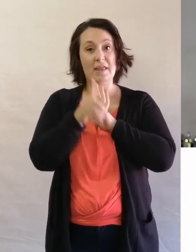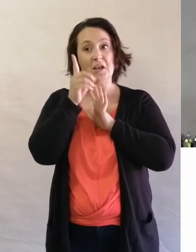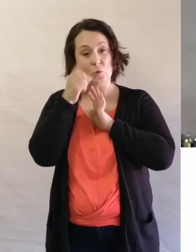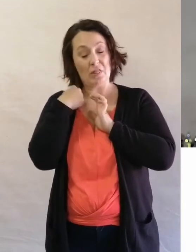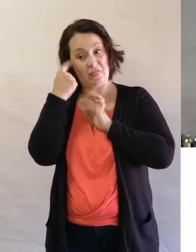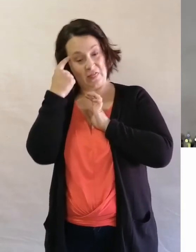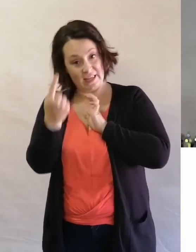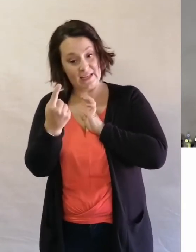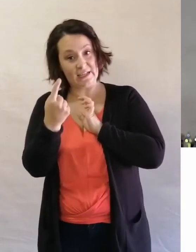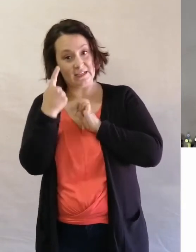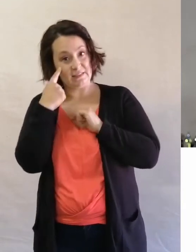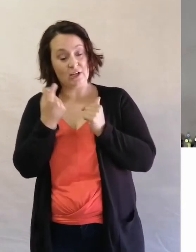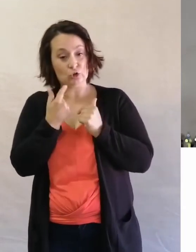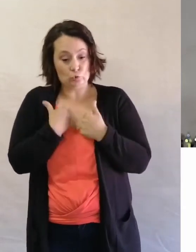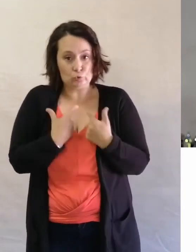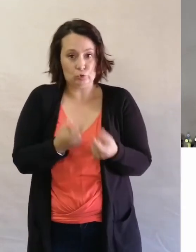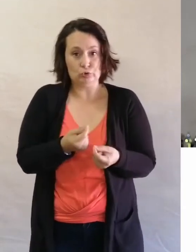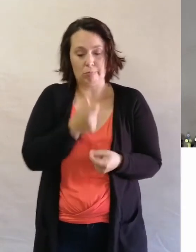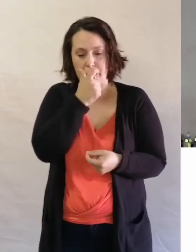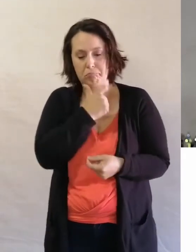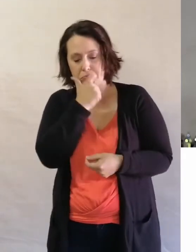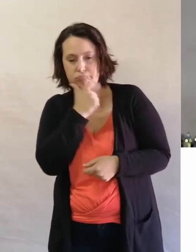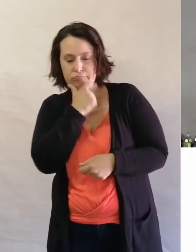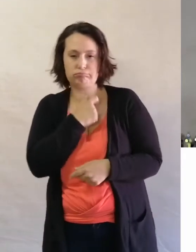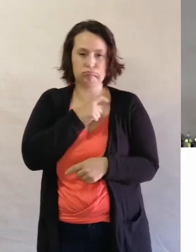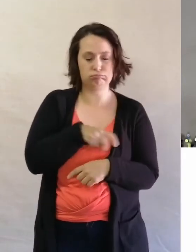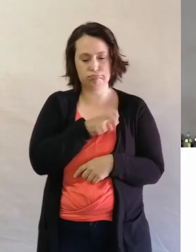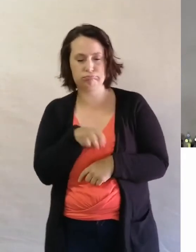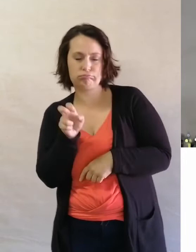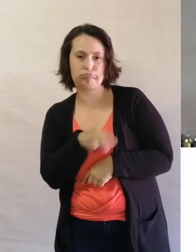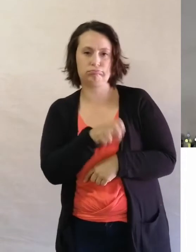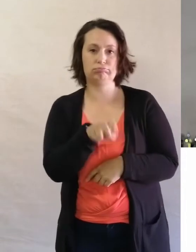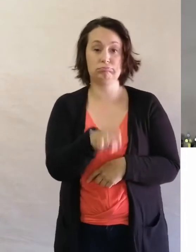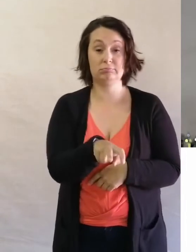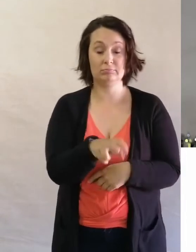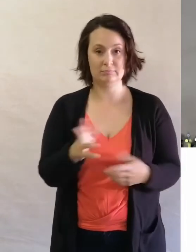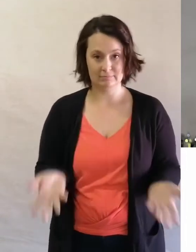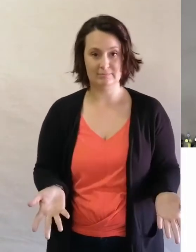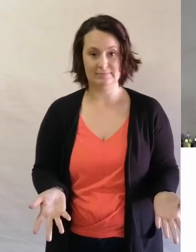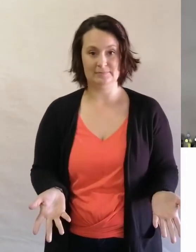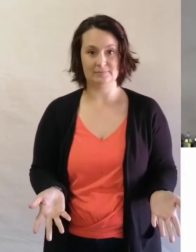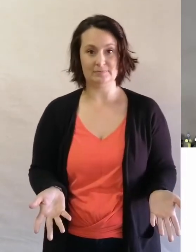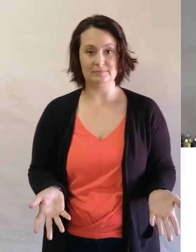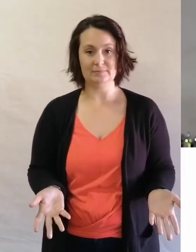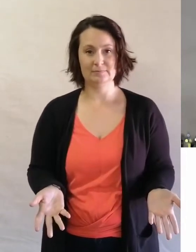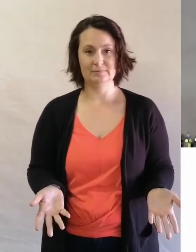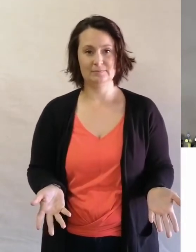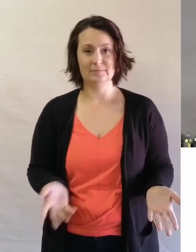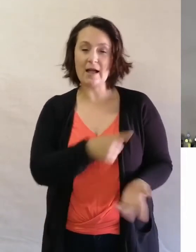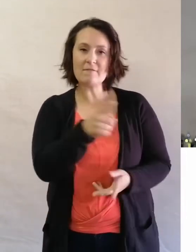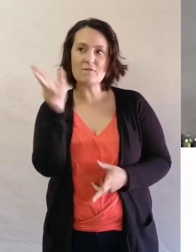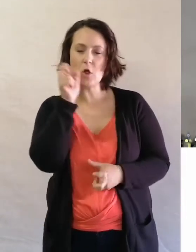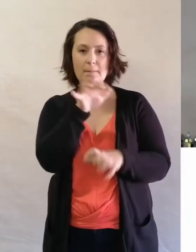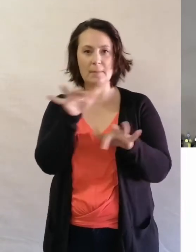he is. You will sulk around the house. As a man thinks, So he is. I've heard people say,